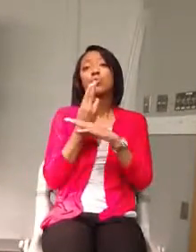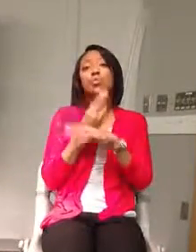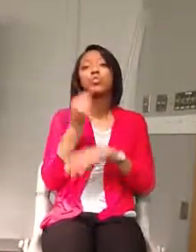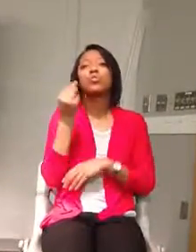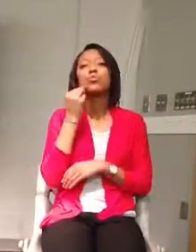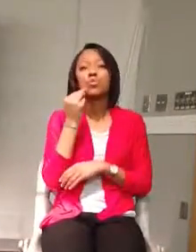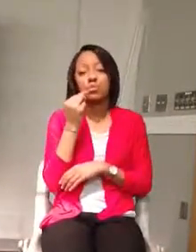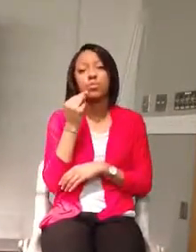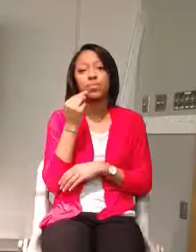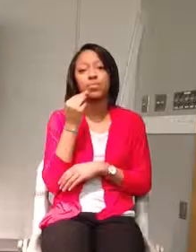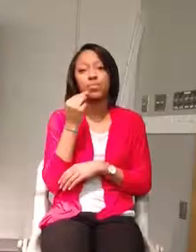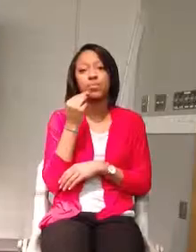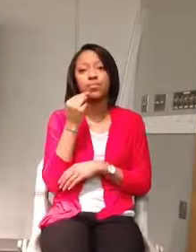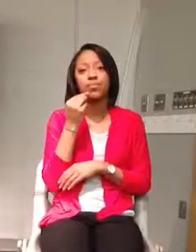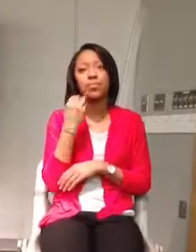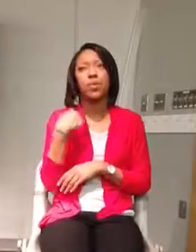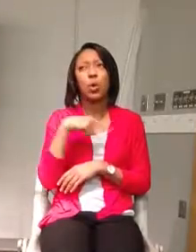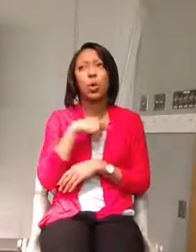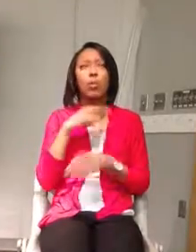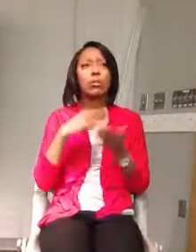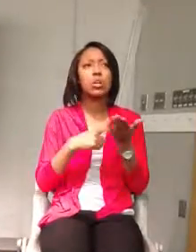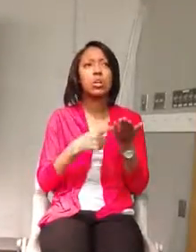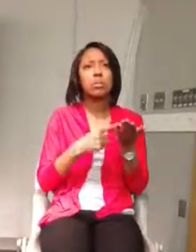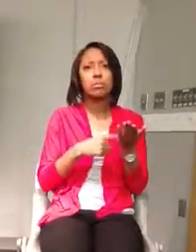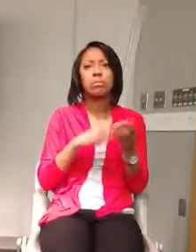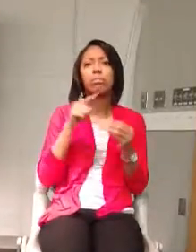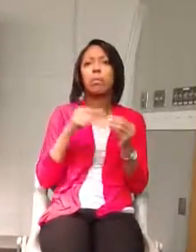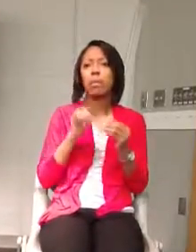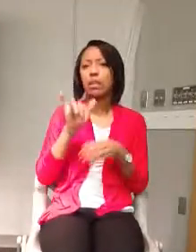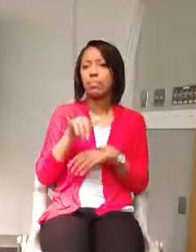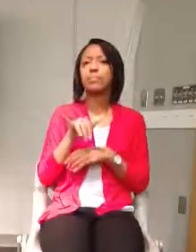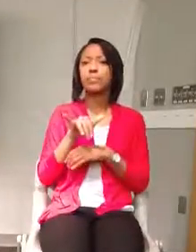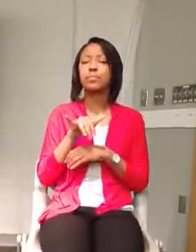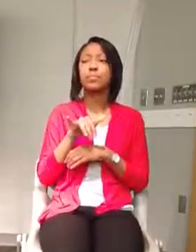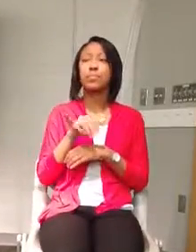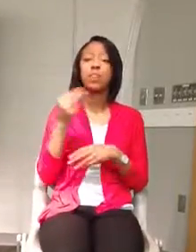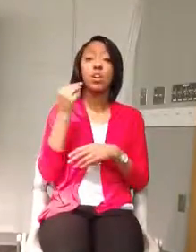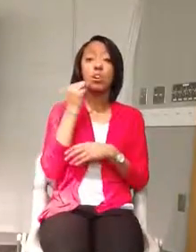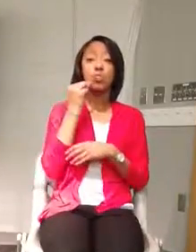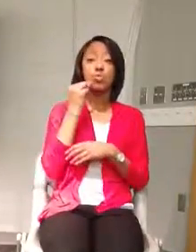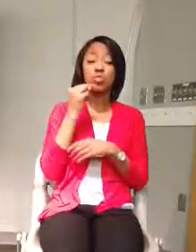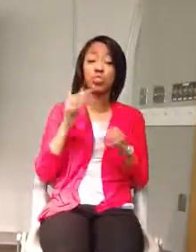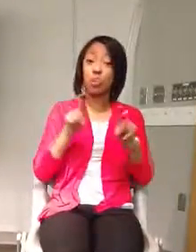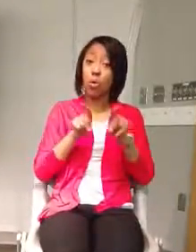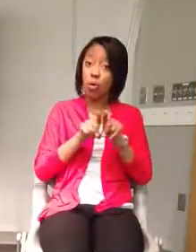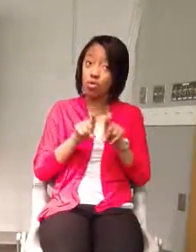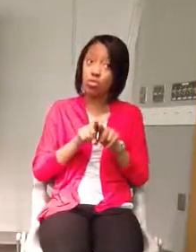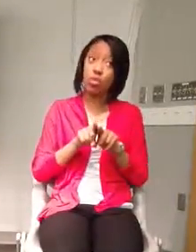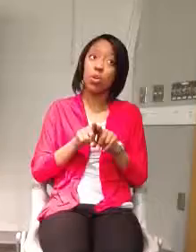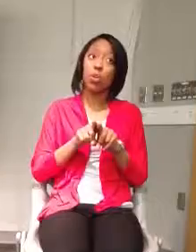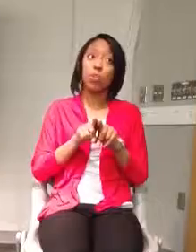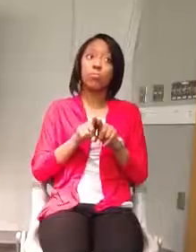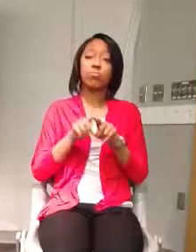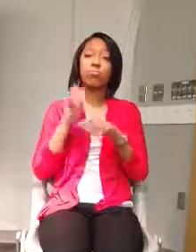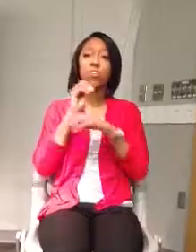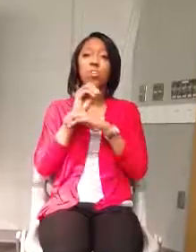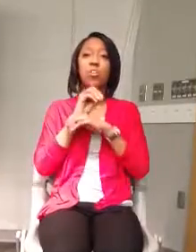about that also. And nutrition is also adversely affected by cancer treatment.